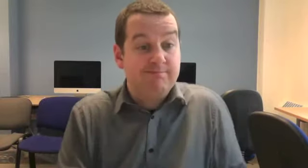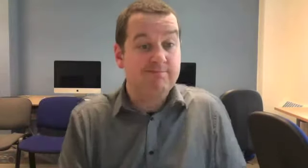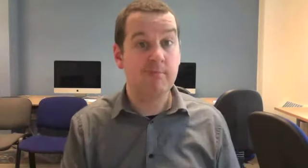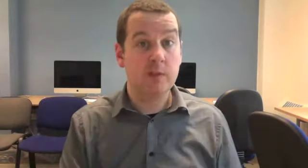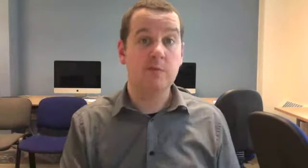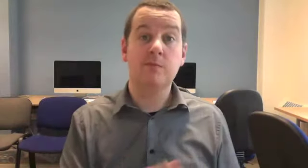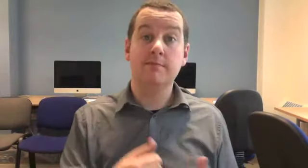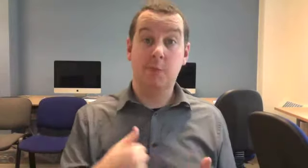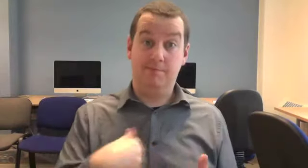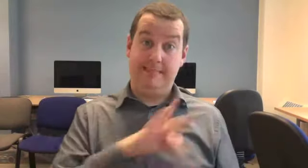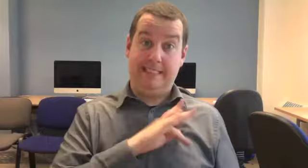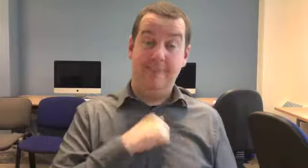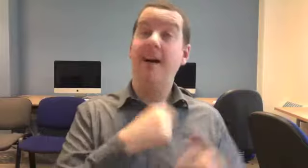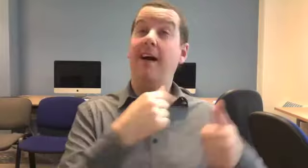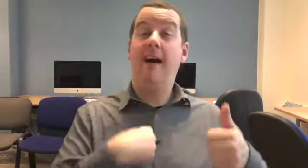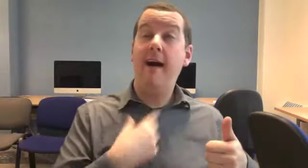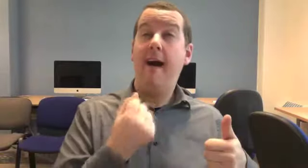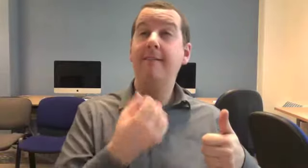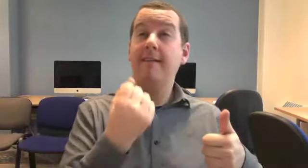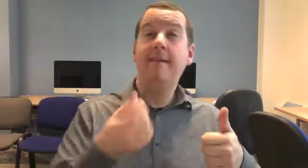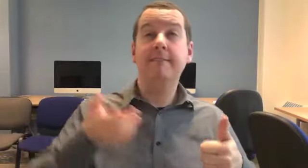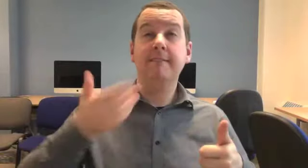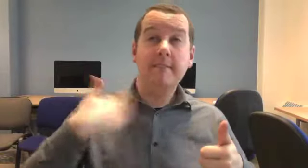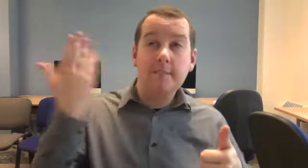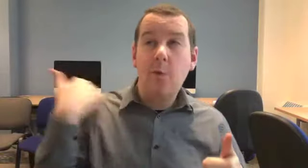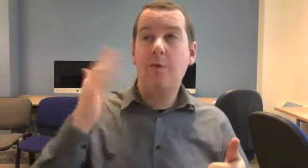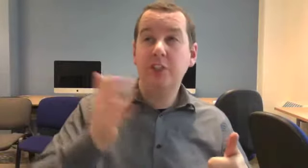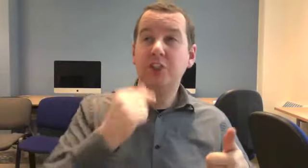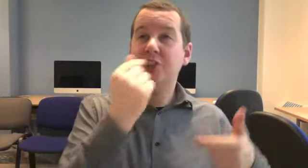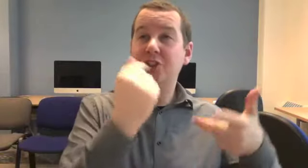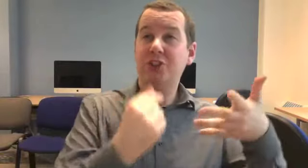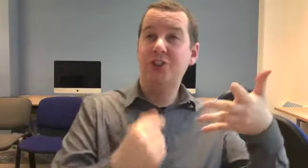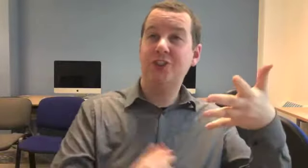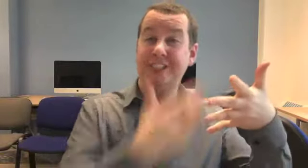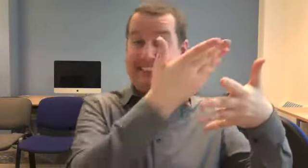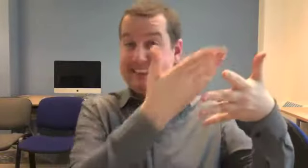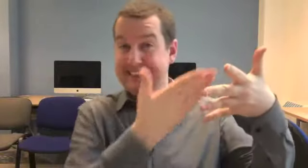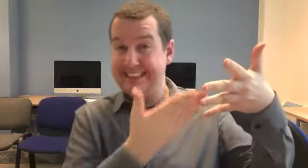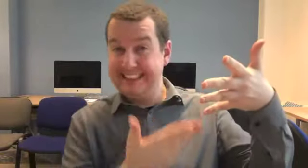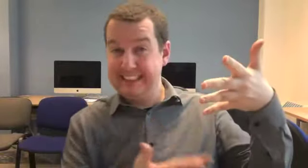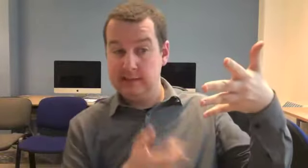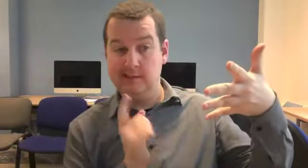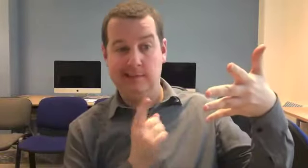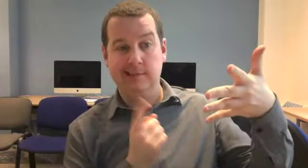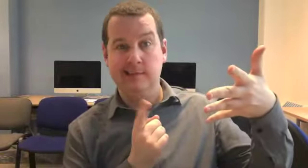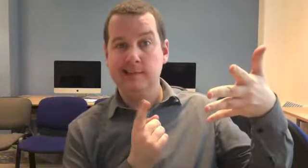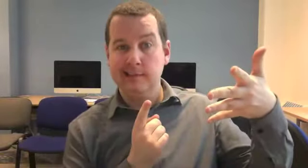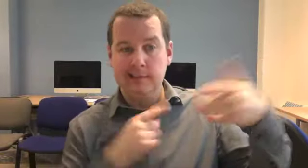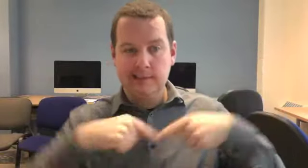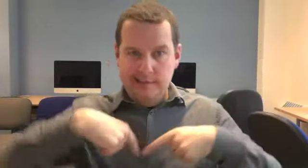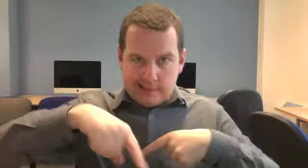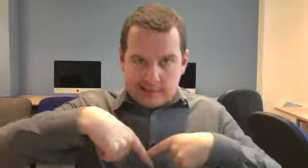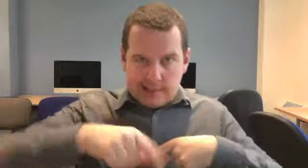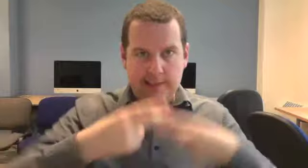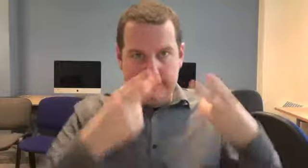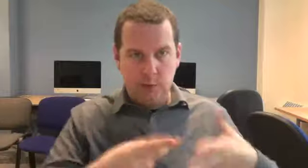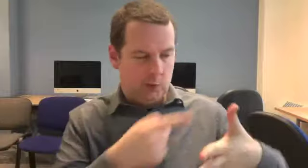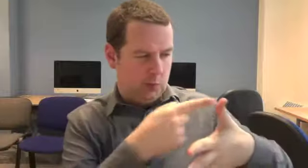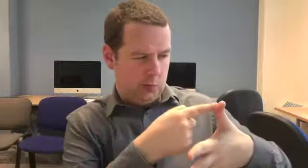about. So I suppose the areas that I've talked about, the aspects of who I am that I've mentioned already, will have to